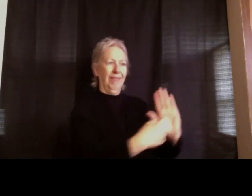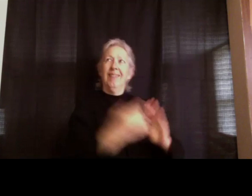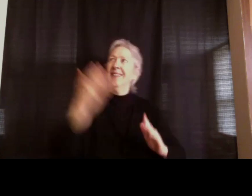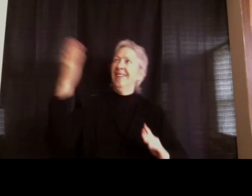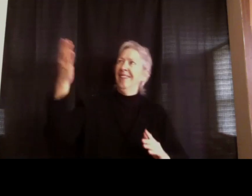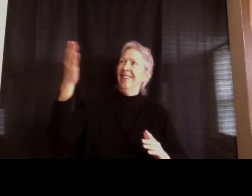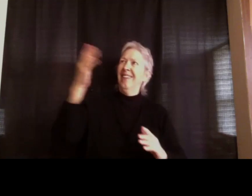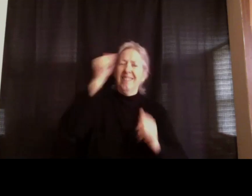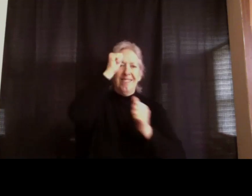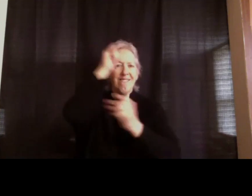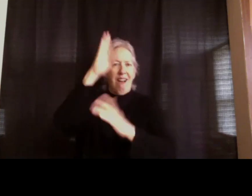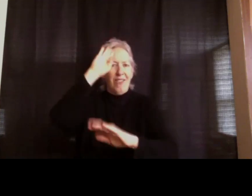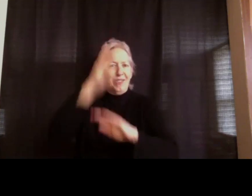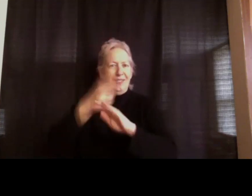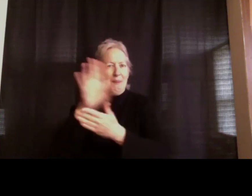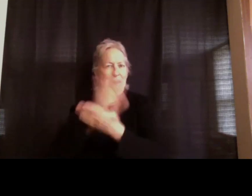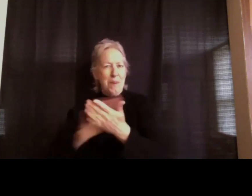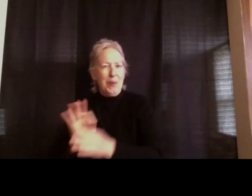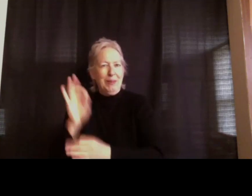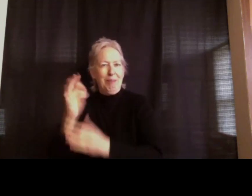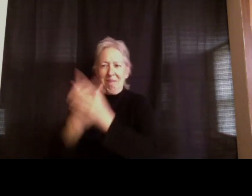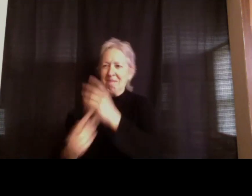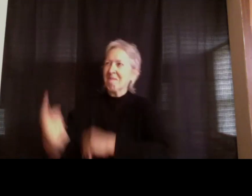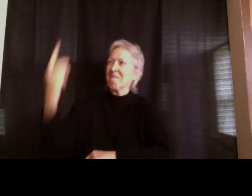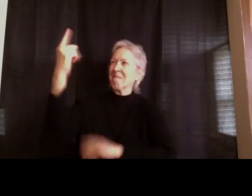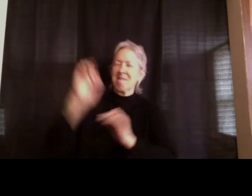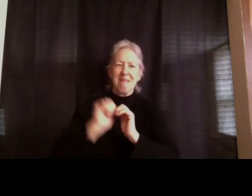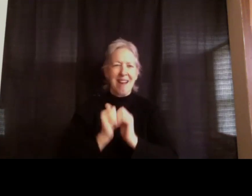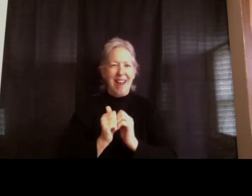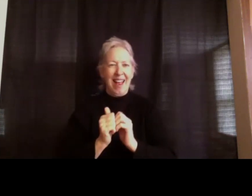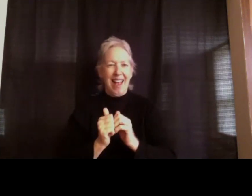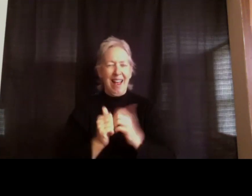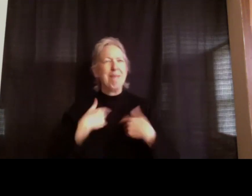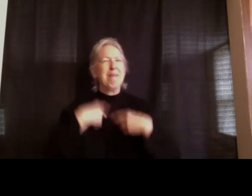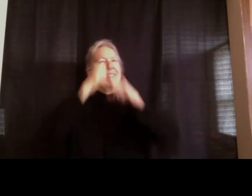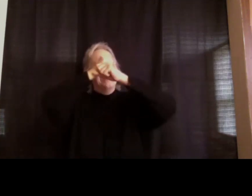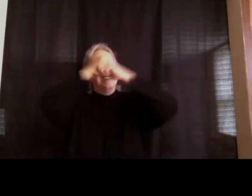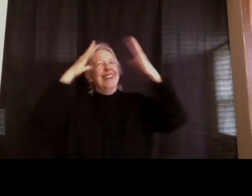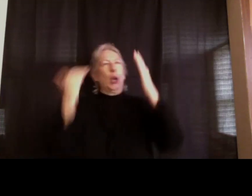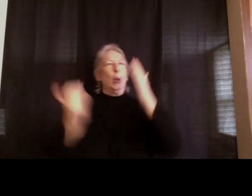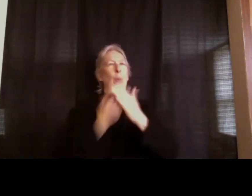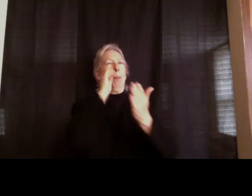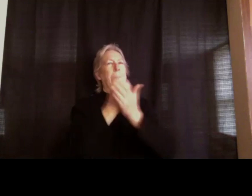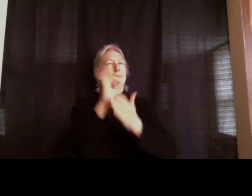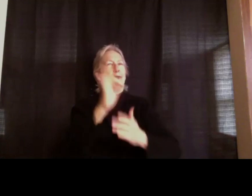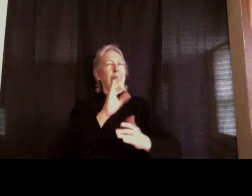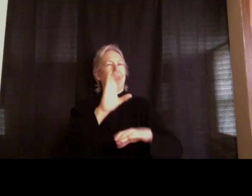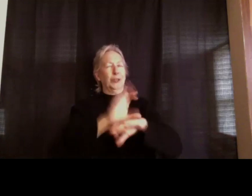me a whole new picture of the church. We stand together, hands clasped.